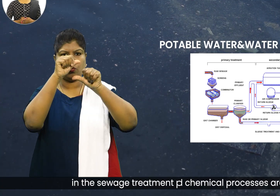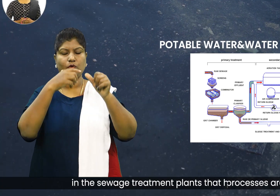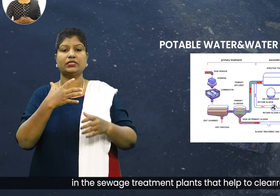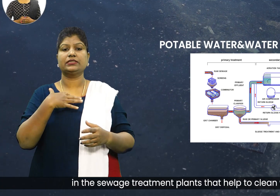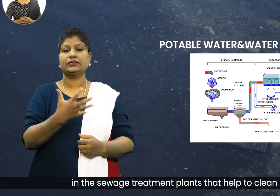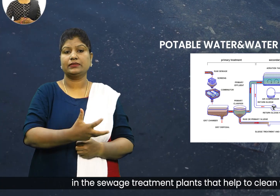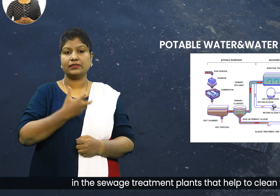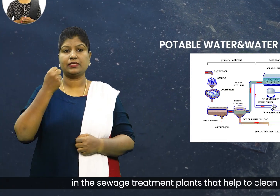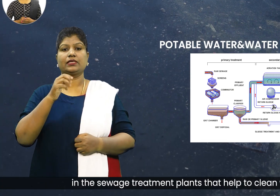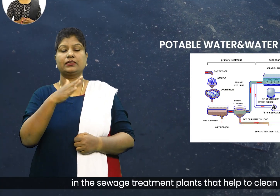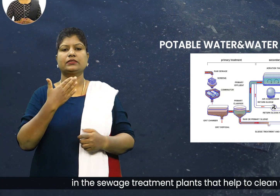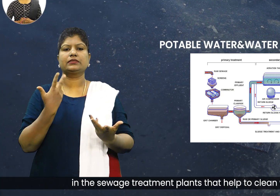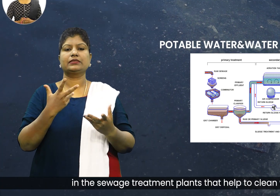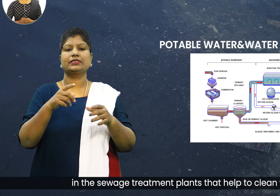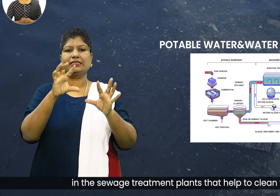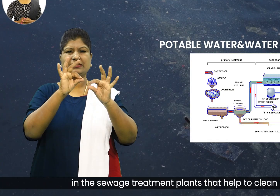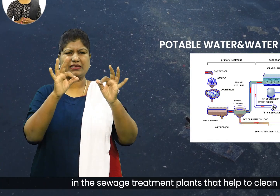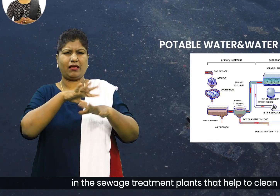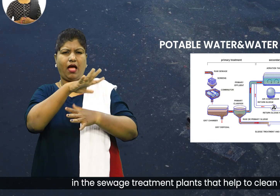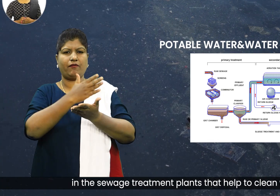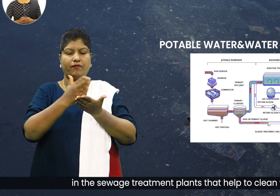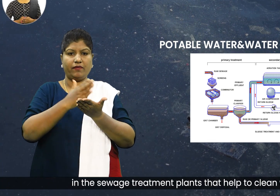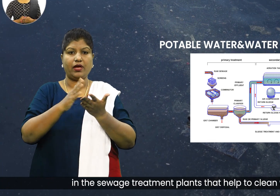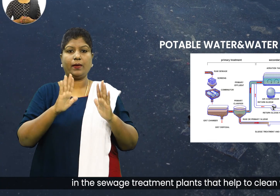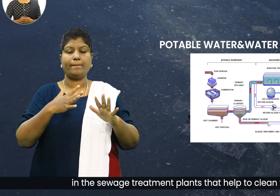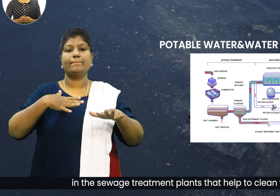the sewage treatment plants